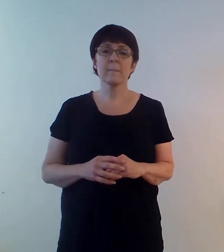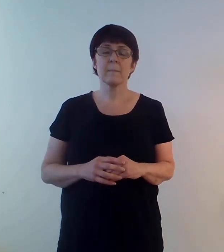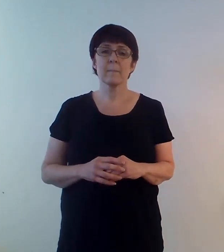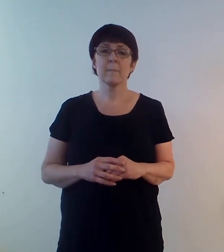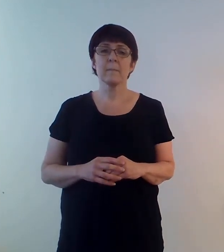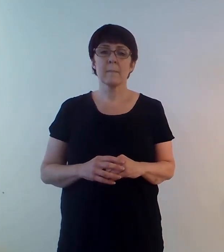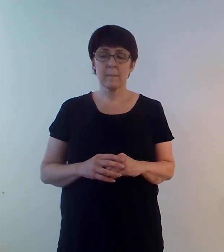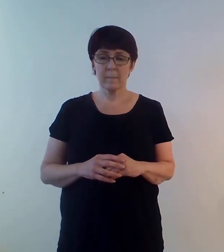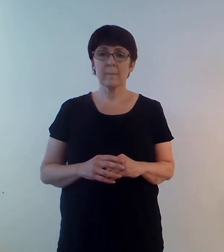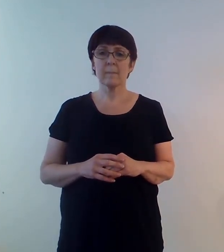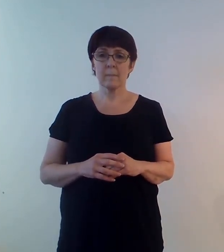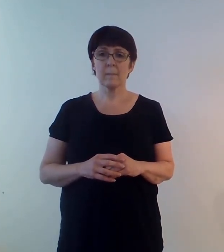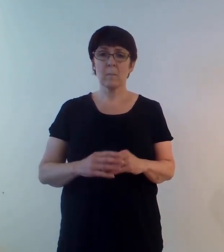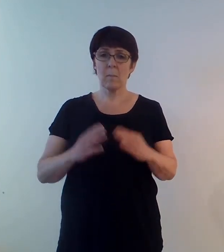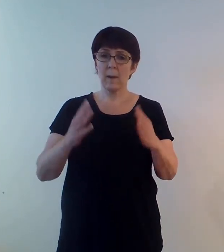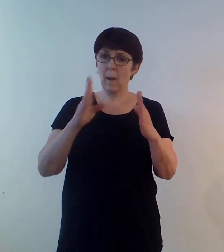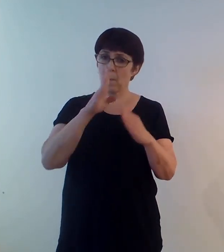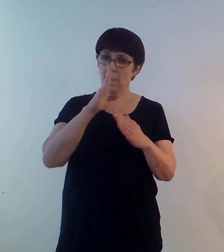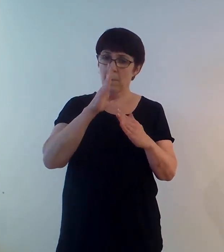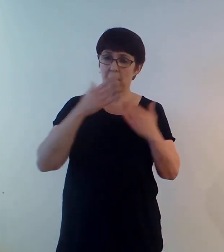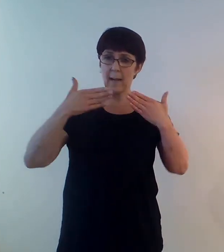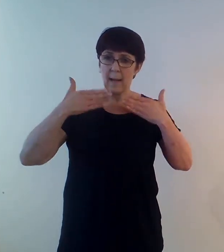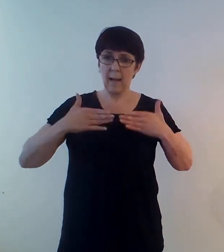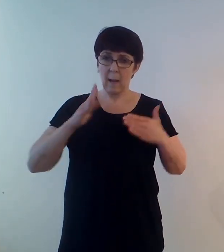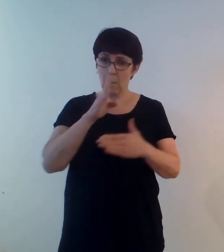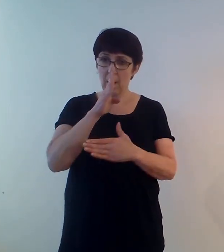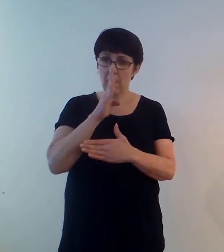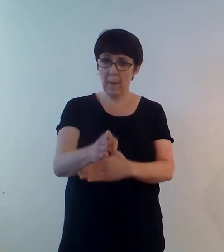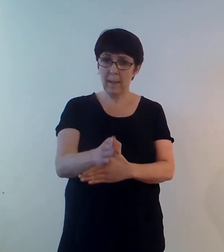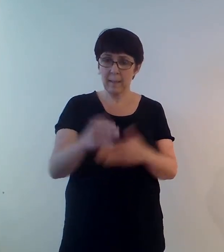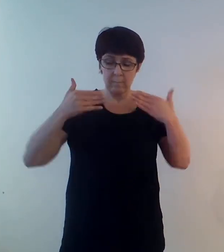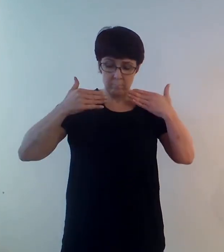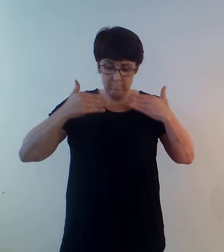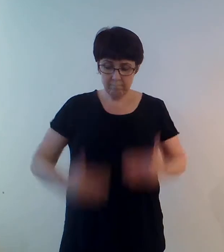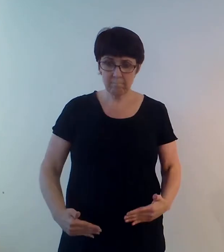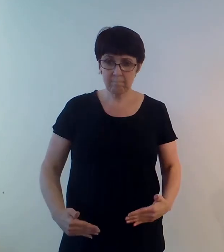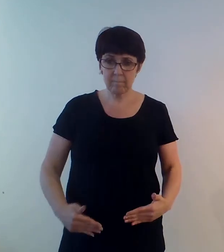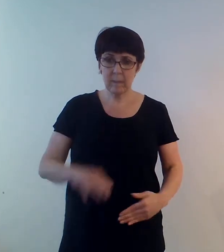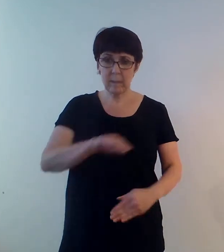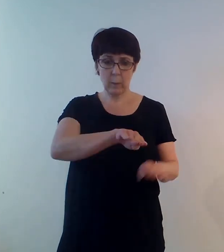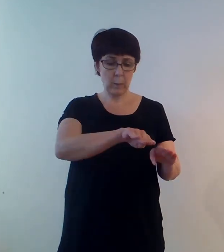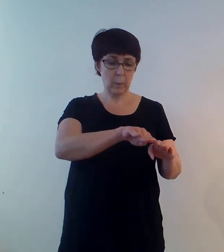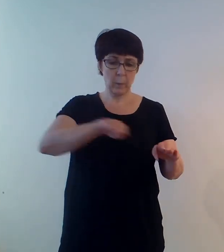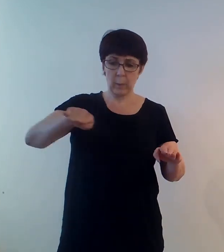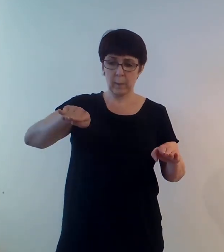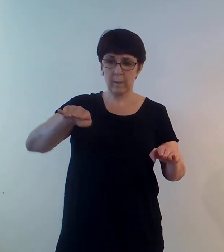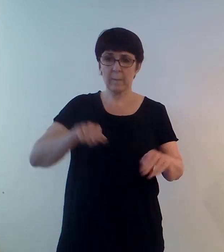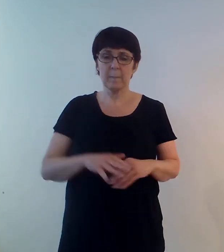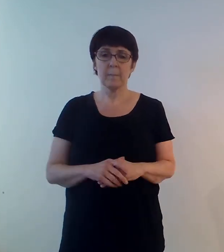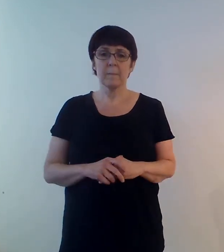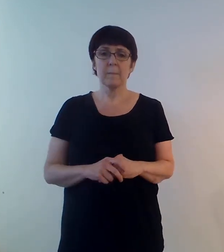position, we're going to get straight into it. You know, we want this core to be working. Here we go, 3, 2, 1, and